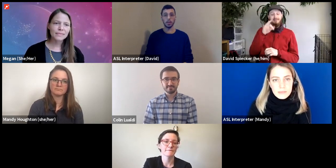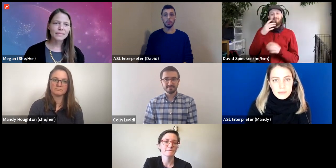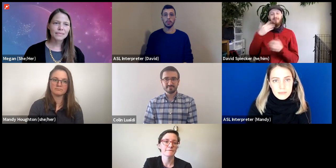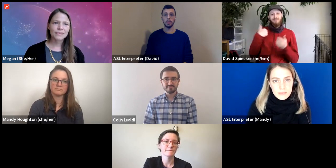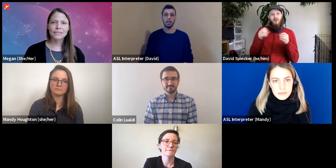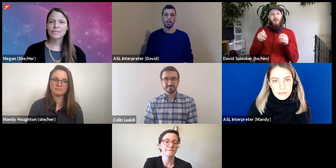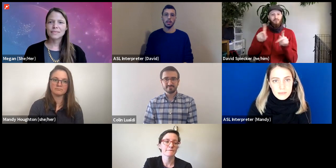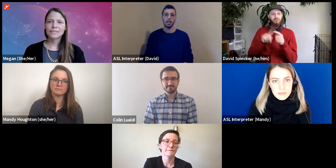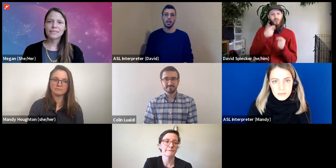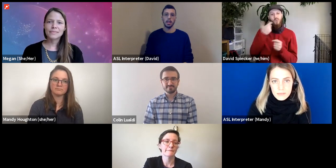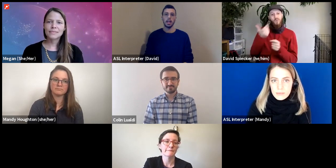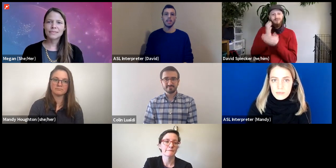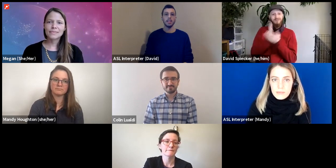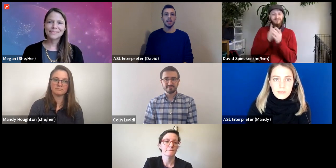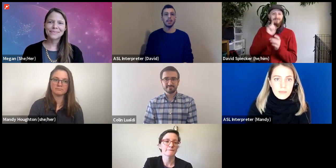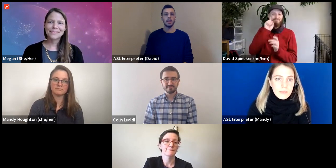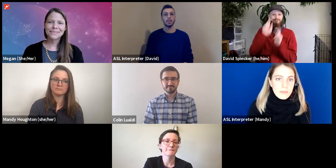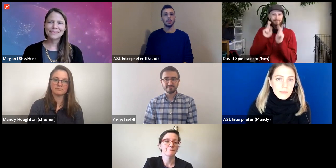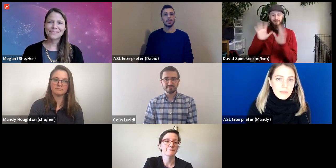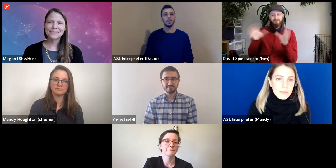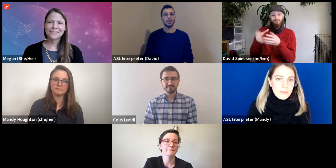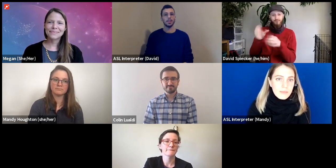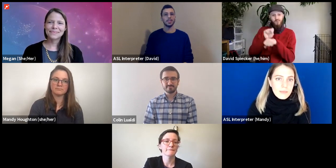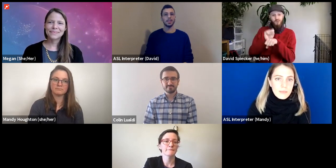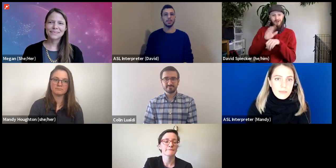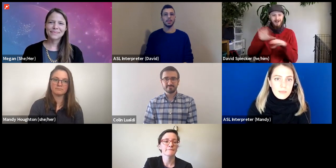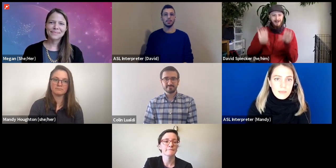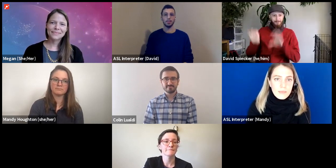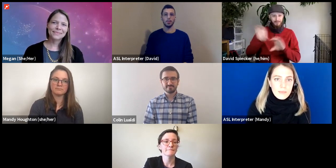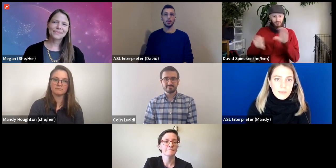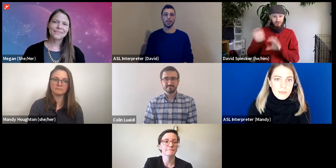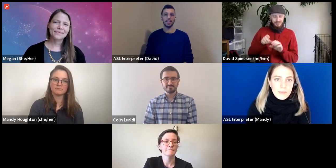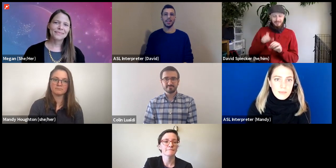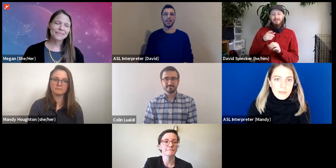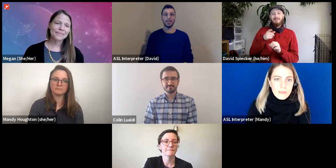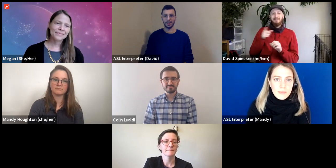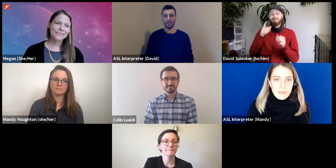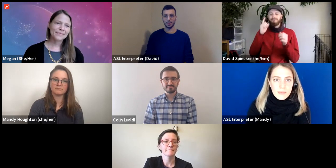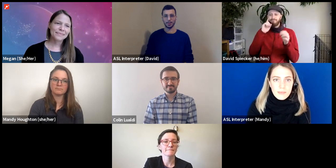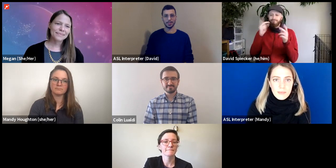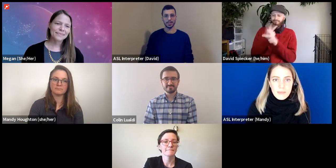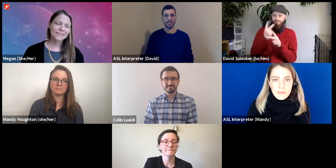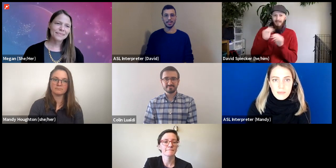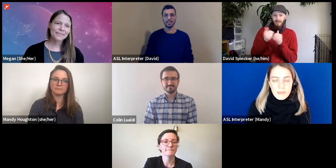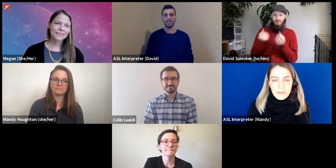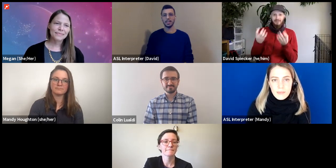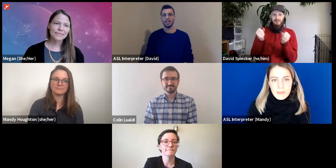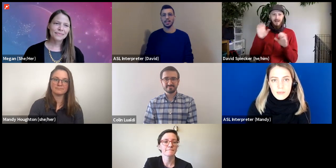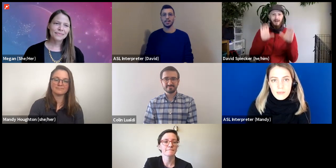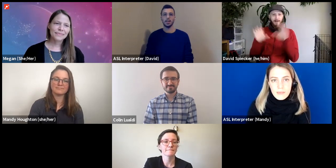as well. And I did have the opportunity to watch some deaf people working on their chemistry